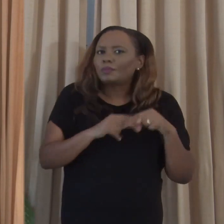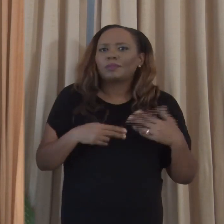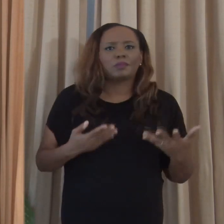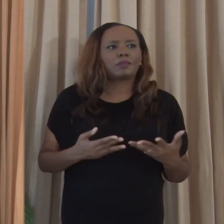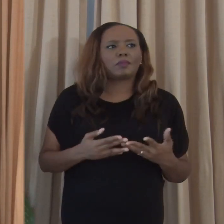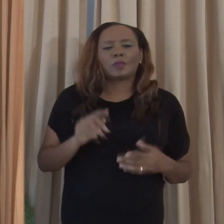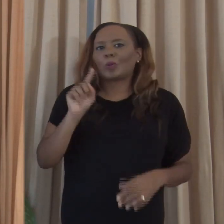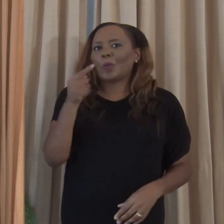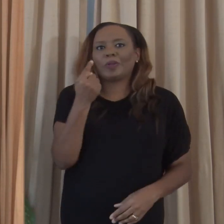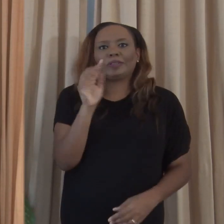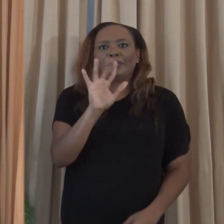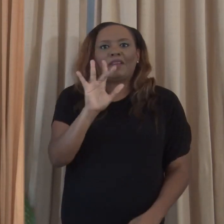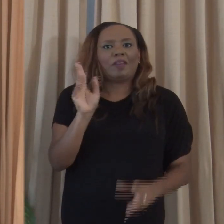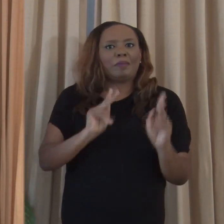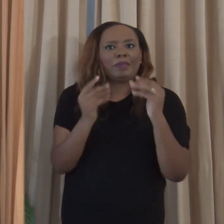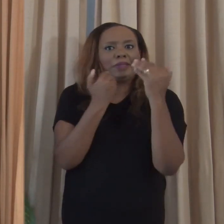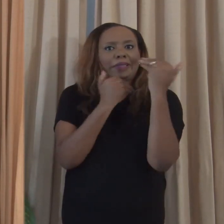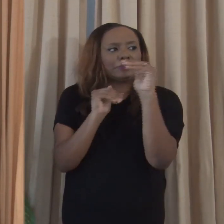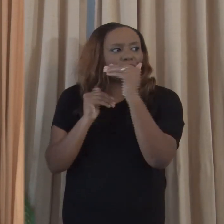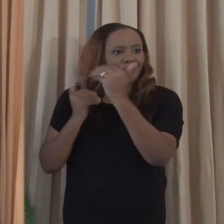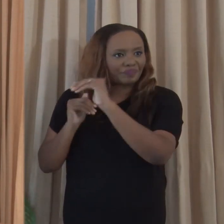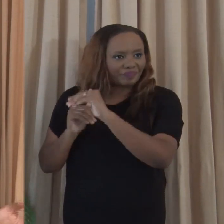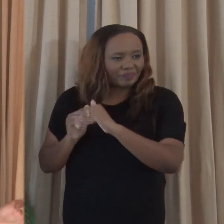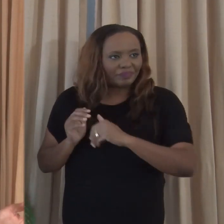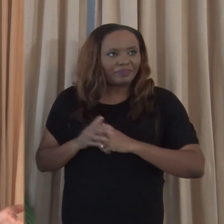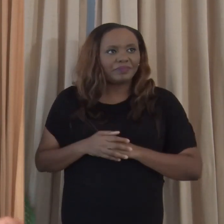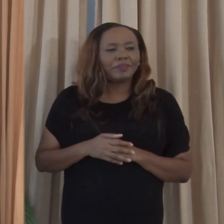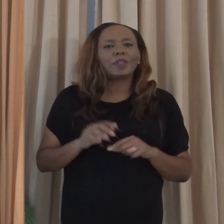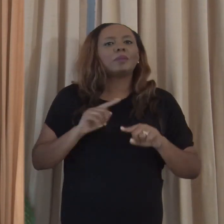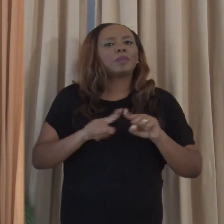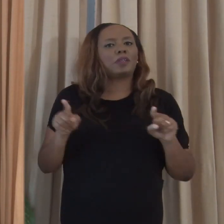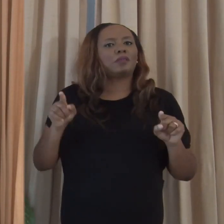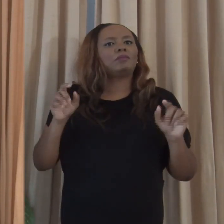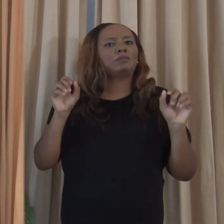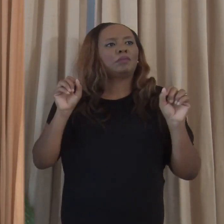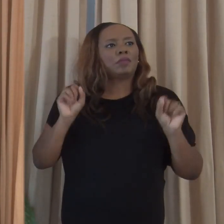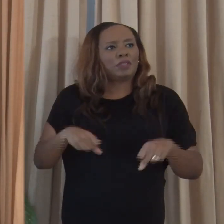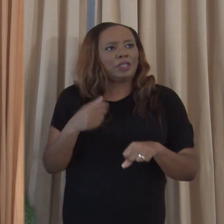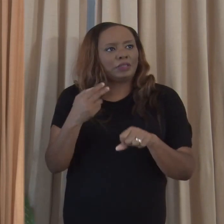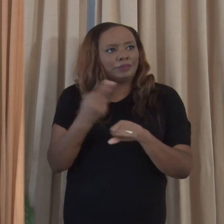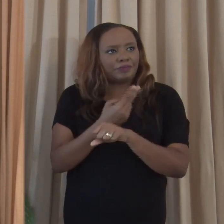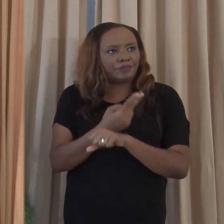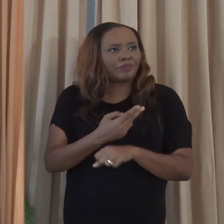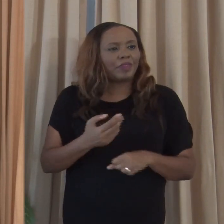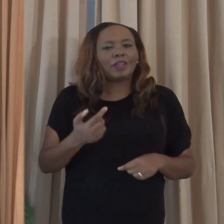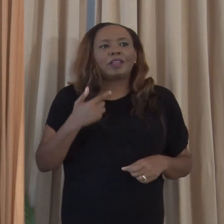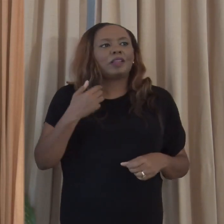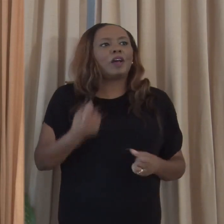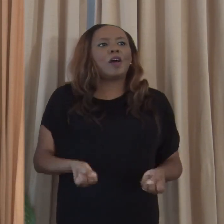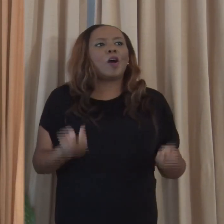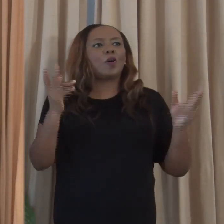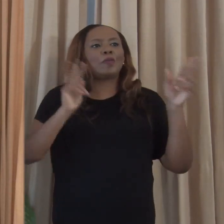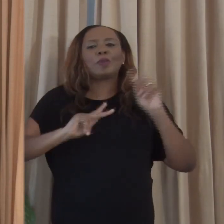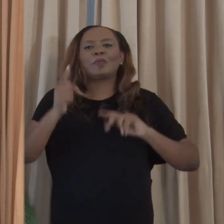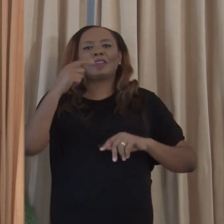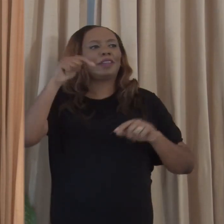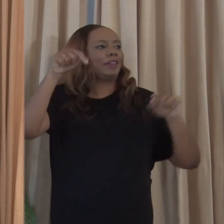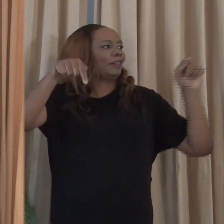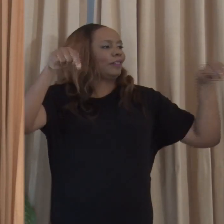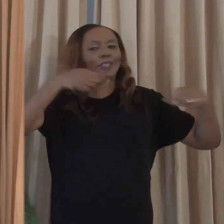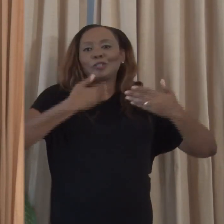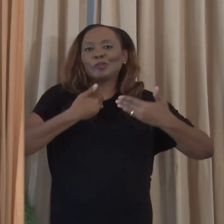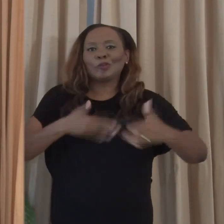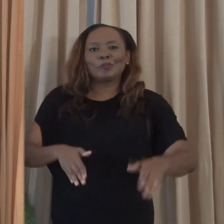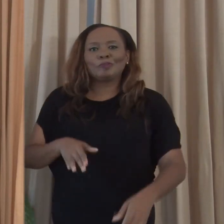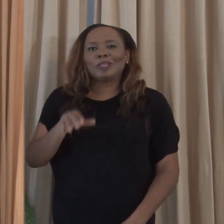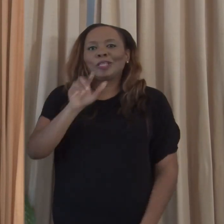25 people in a room at one time. But we can do it sensibly. Right now, I was just doing a head count, and we are at 26 people in